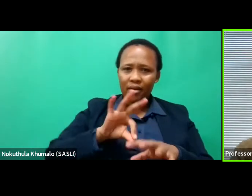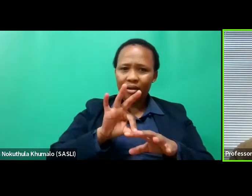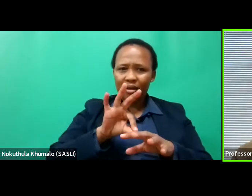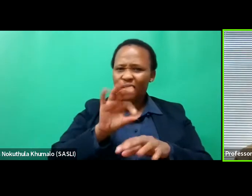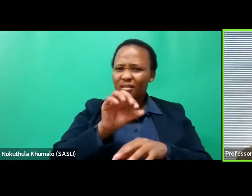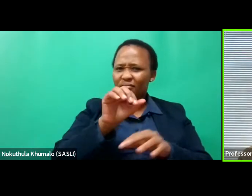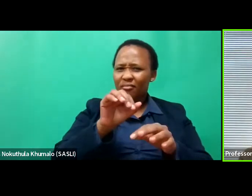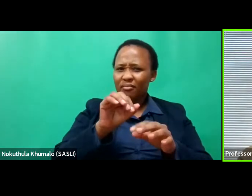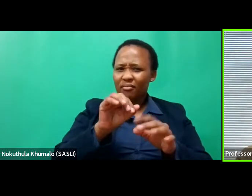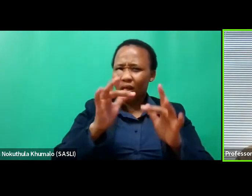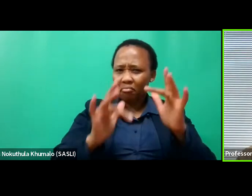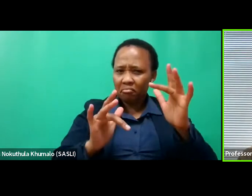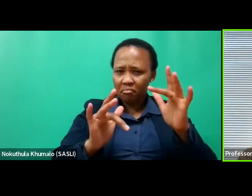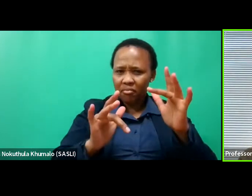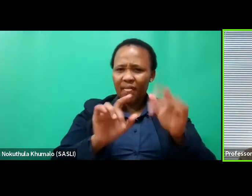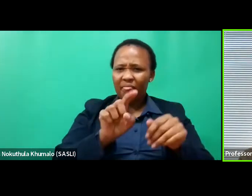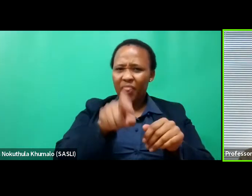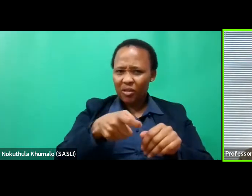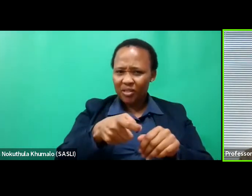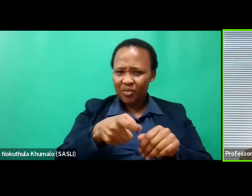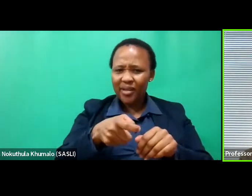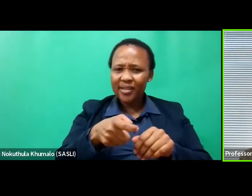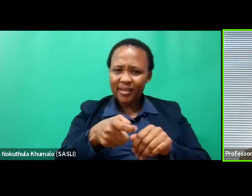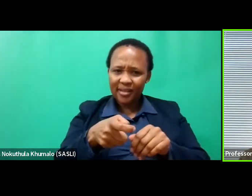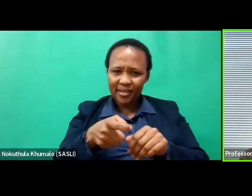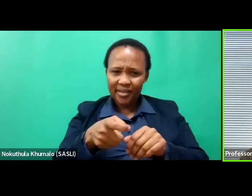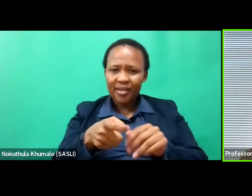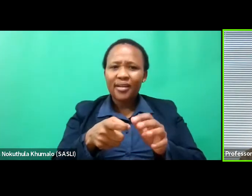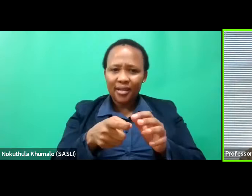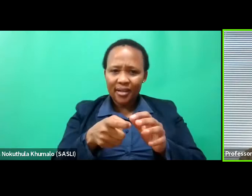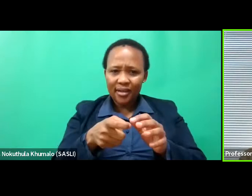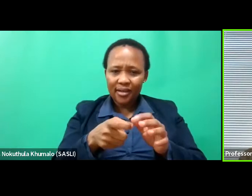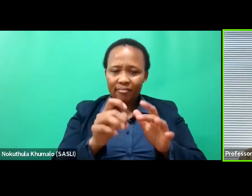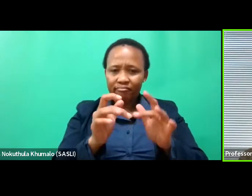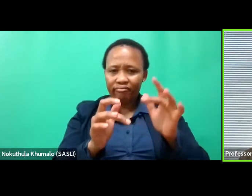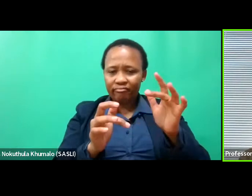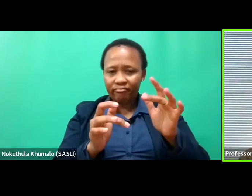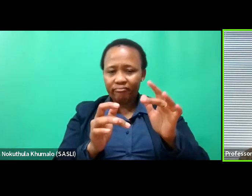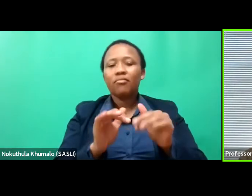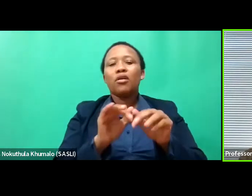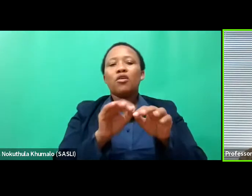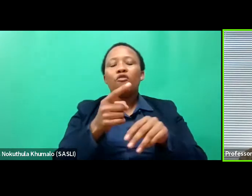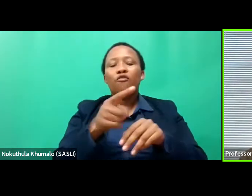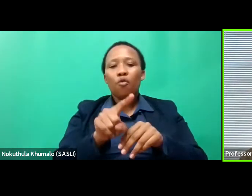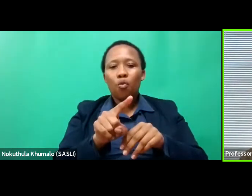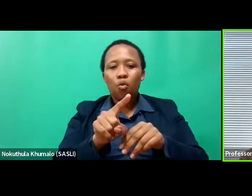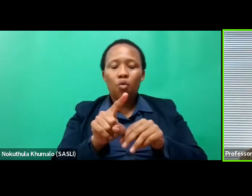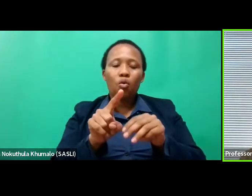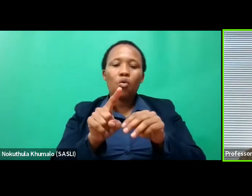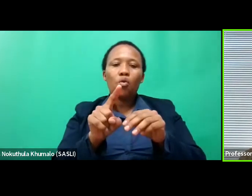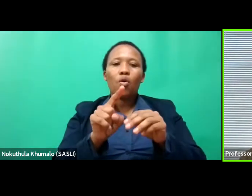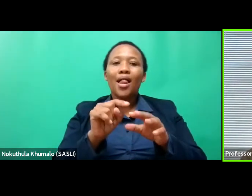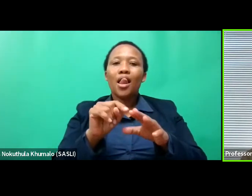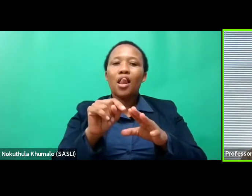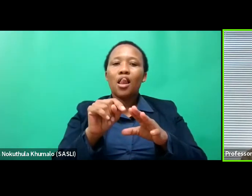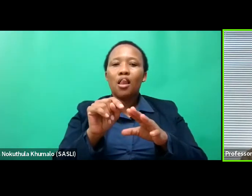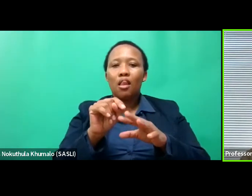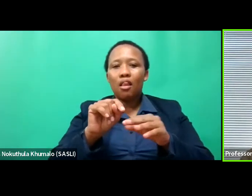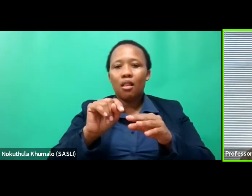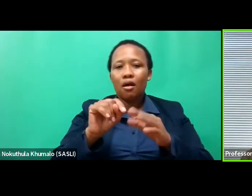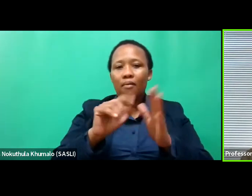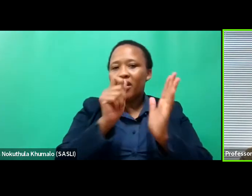for education, for literacy and numeracy, for the throughput rate, and for the metric